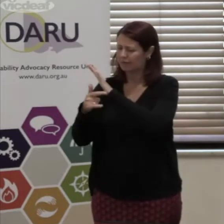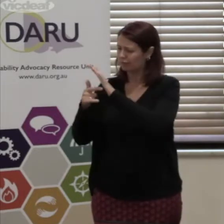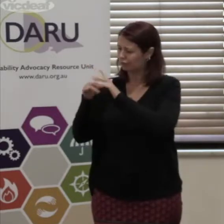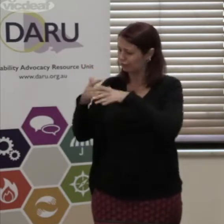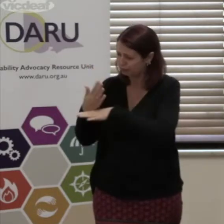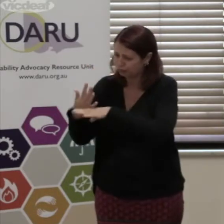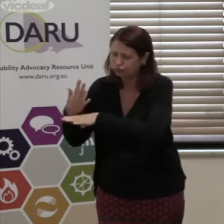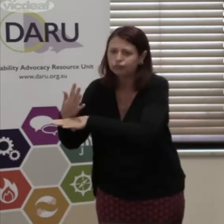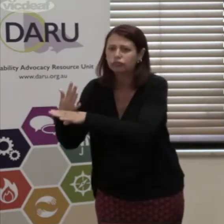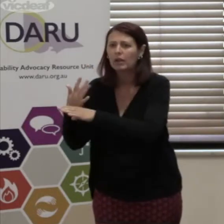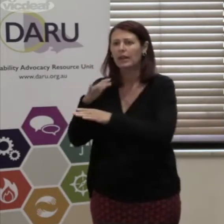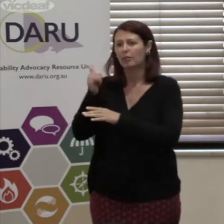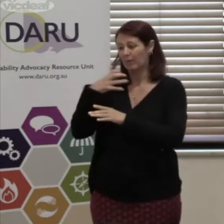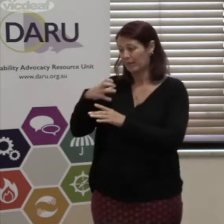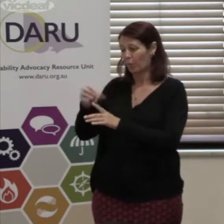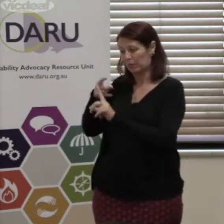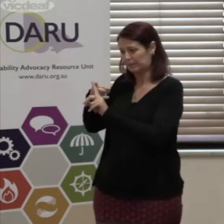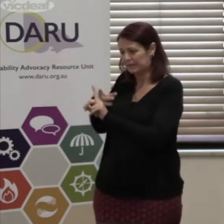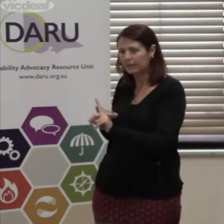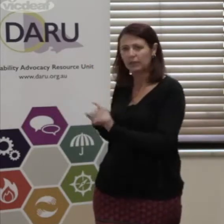detailed and possibly much more specialised.